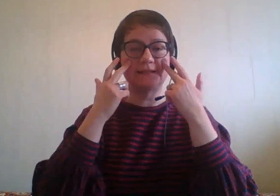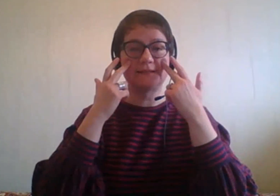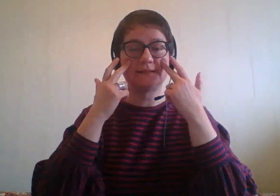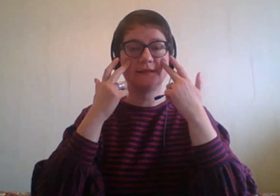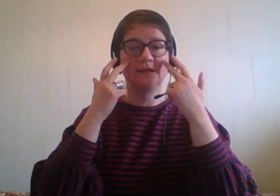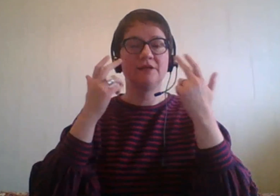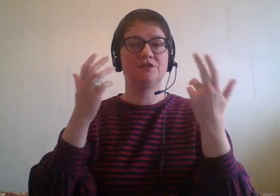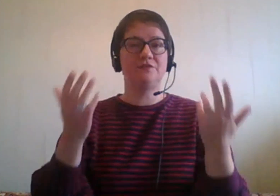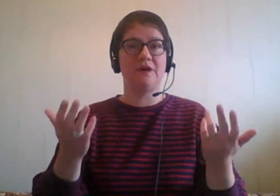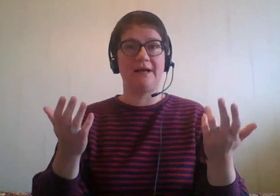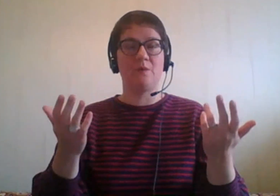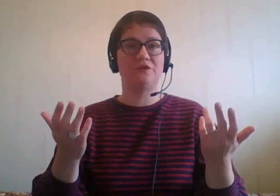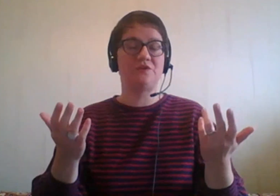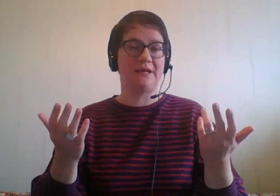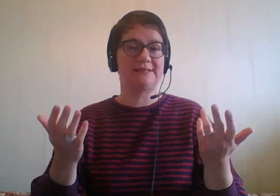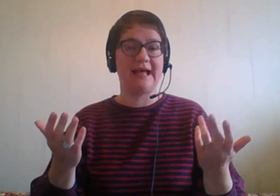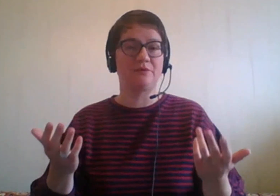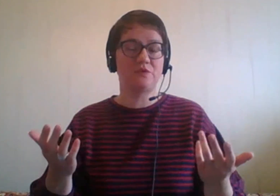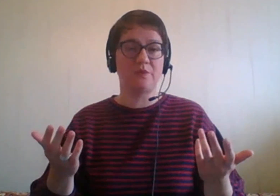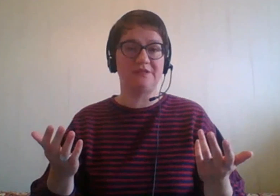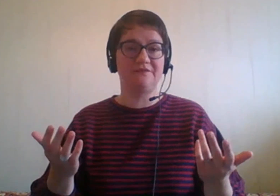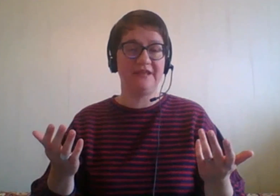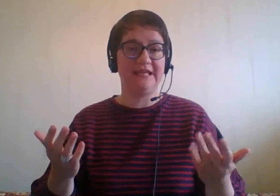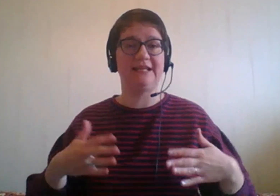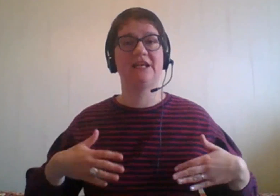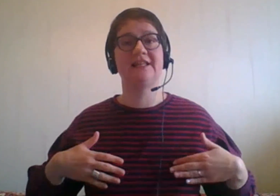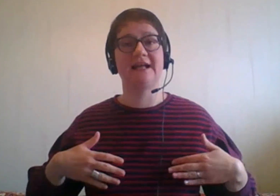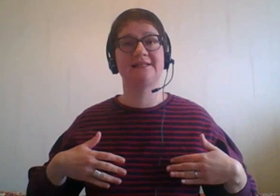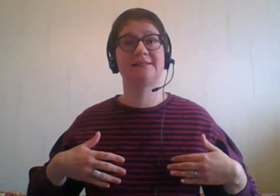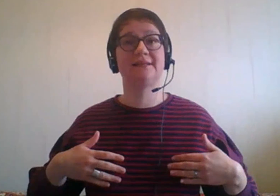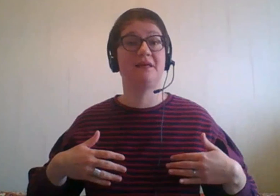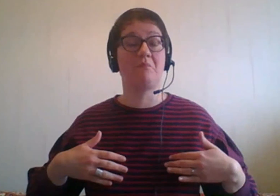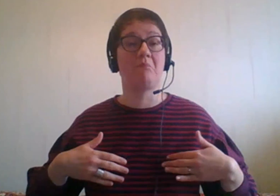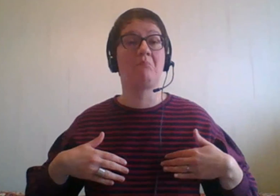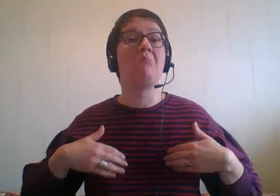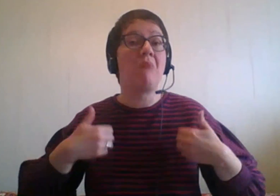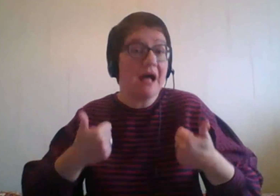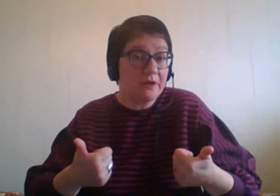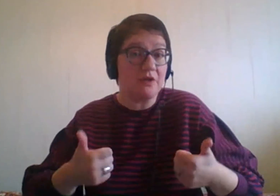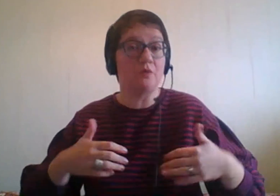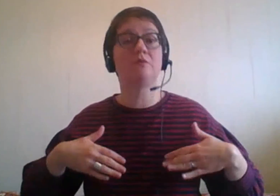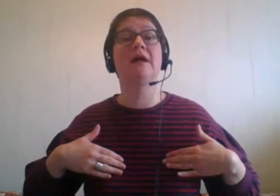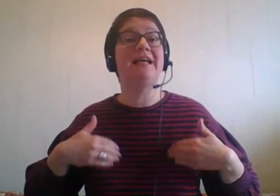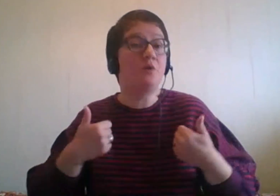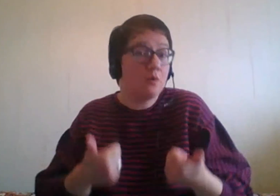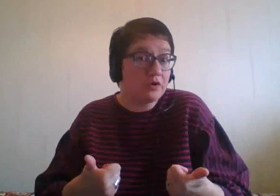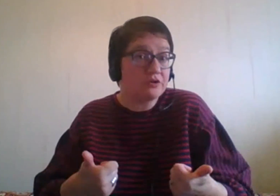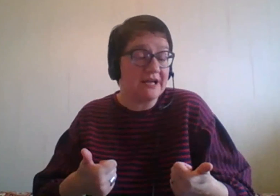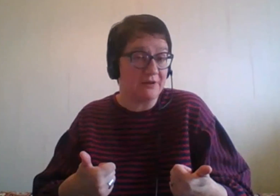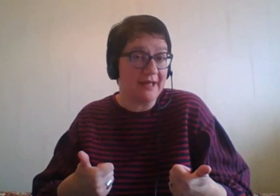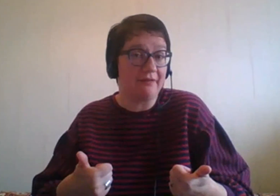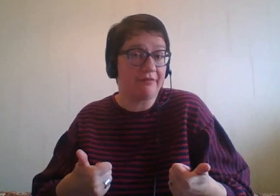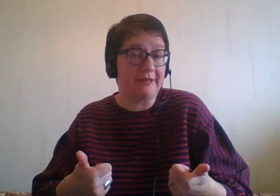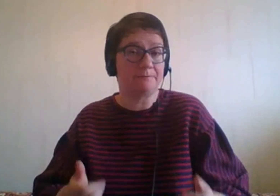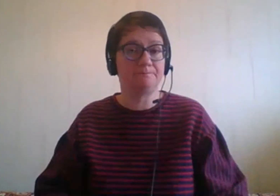sunglasses. So if you want to ask how someone is feeling, you can ask them, how are you? Are you good? Are you healthy?